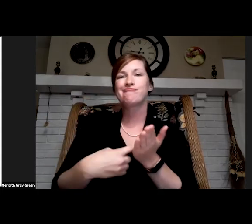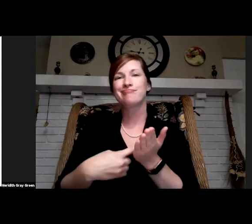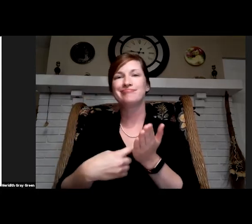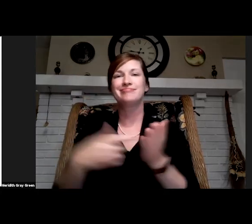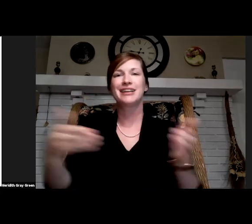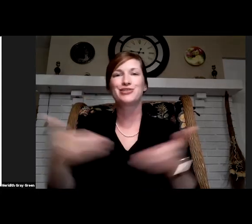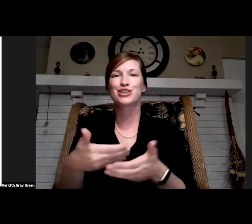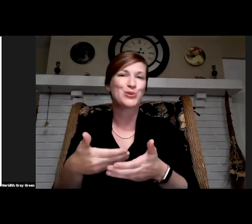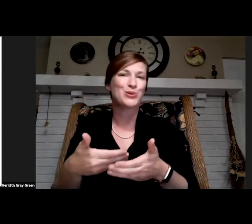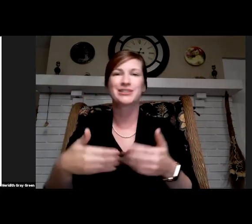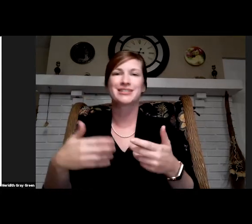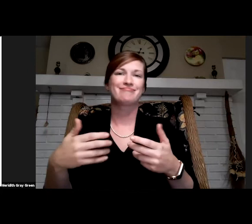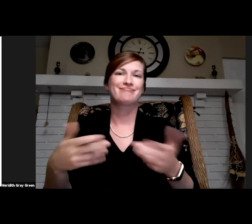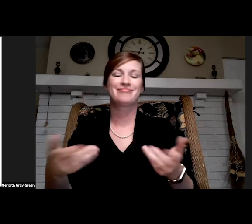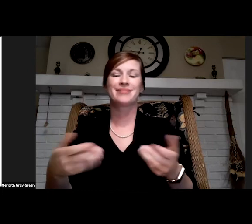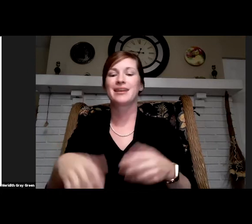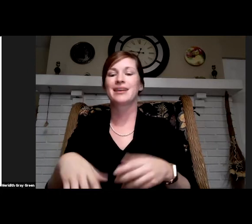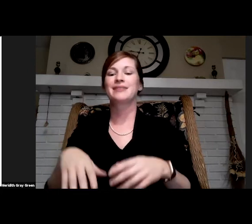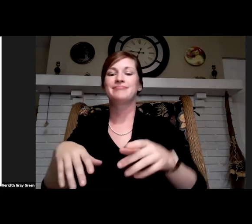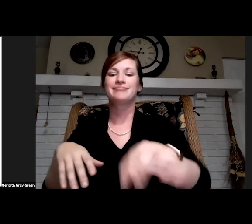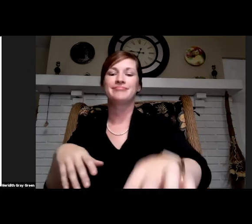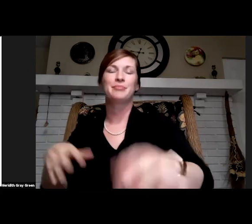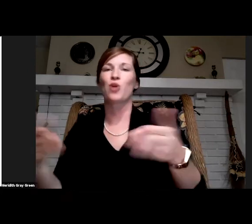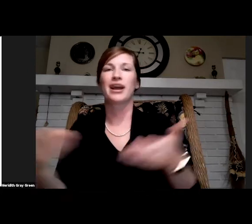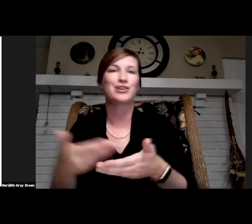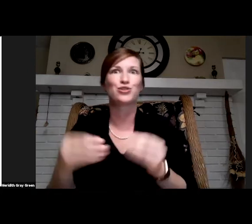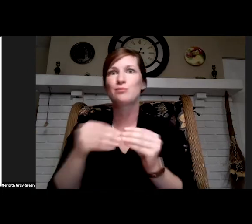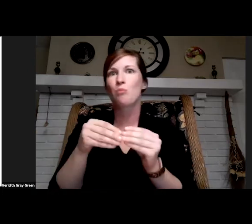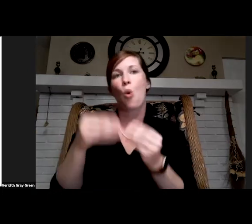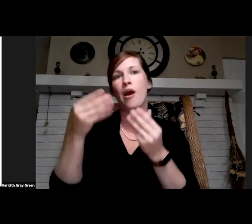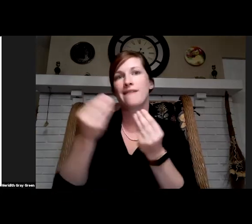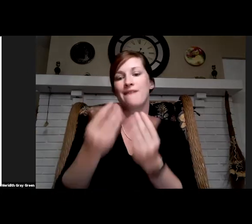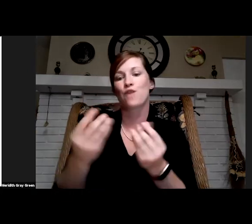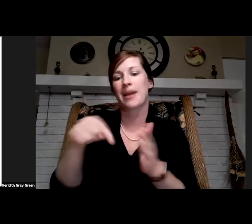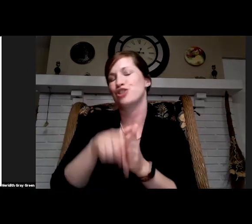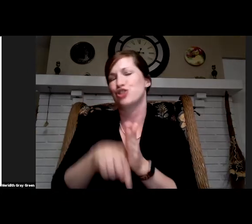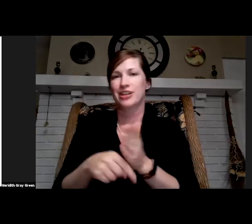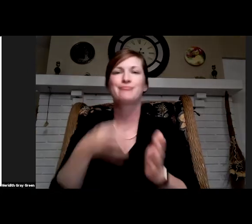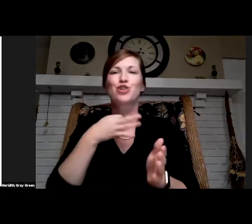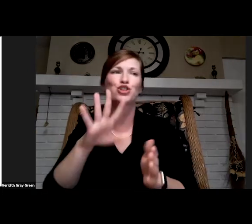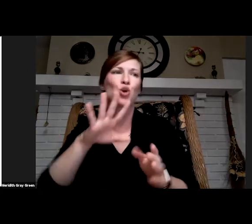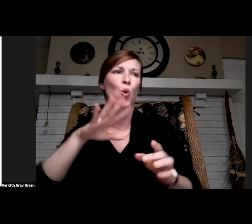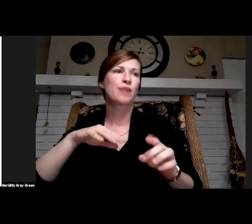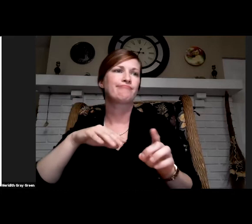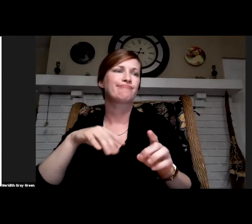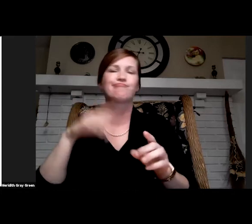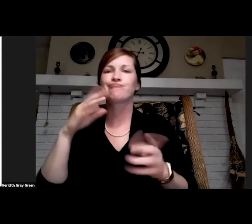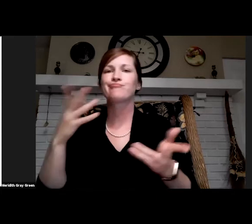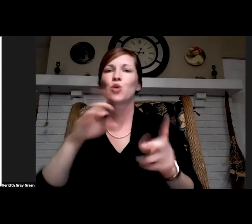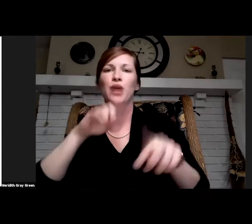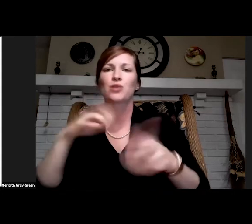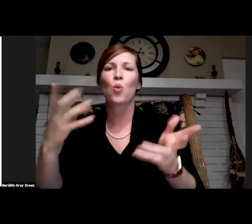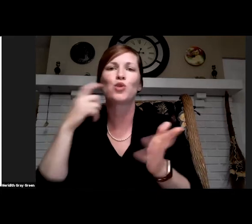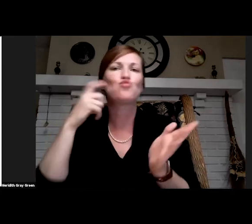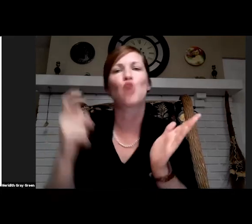And I'm curious, before I introduce this piece, or share more information about